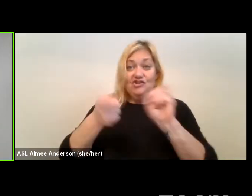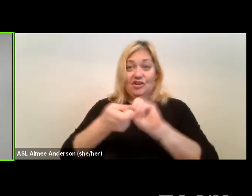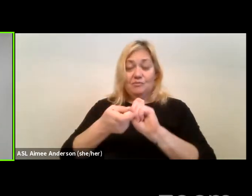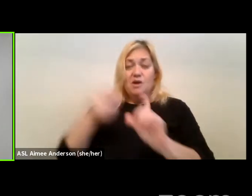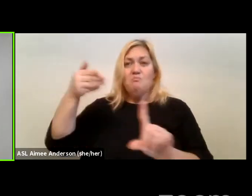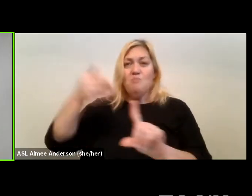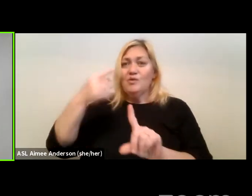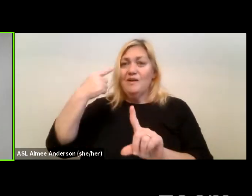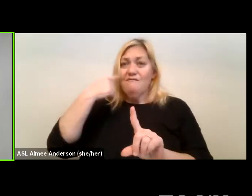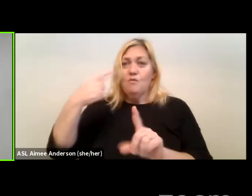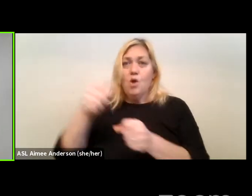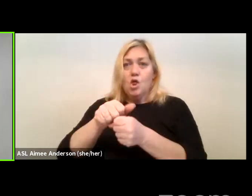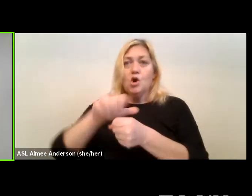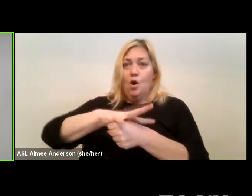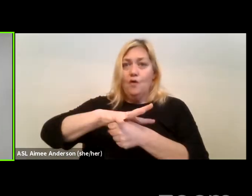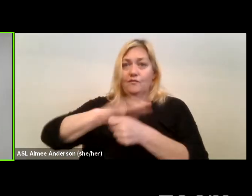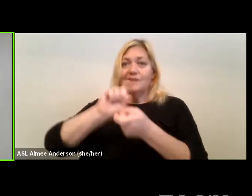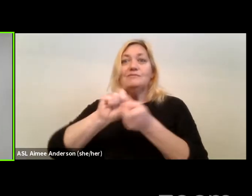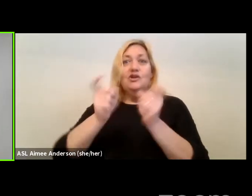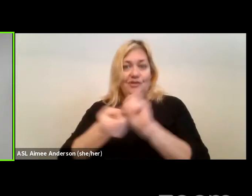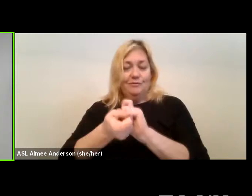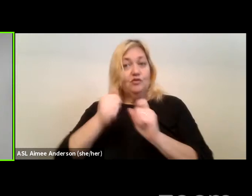the future.